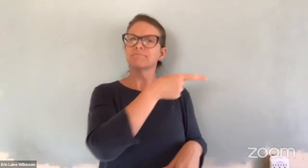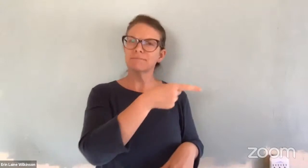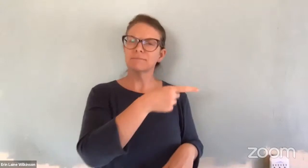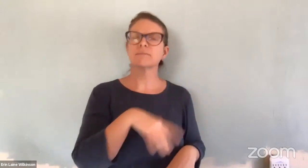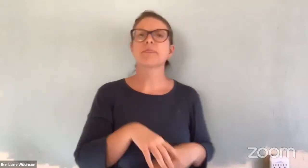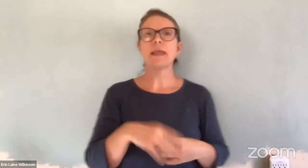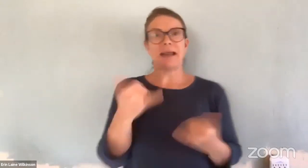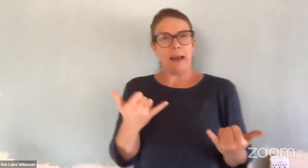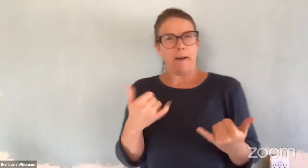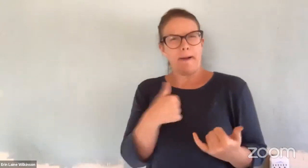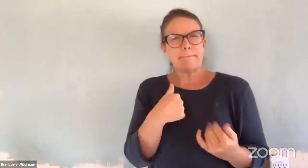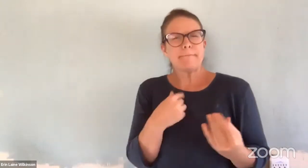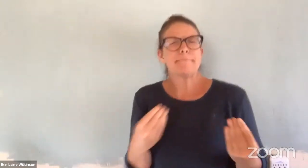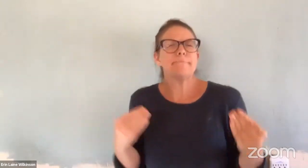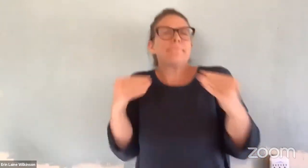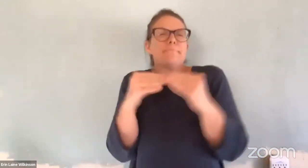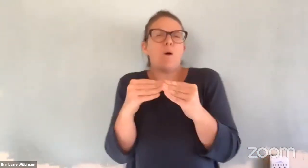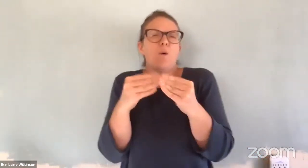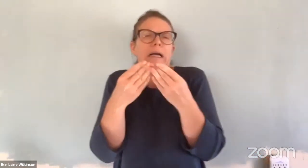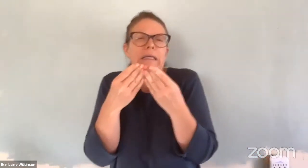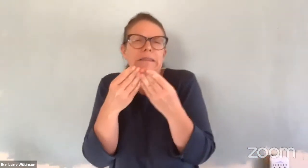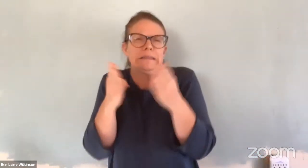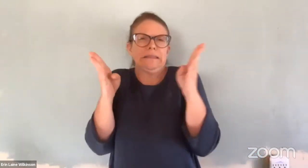within their communities and so forth.